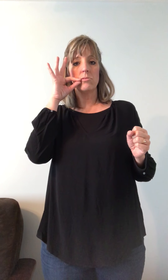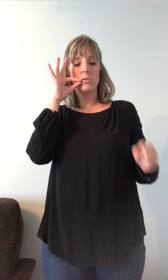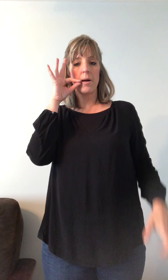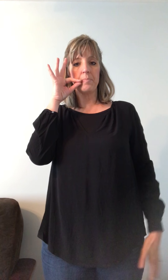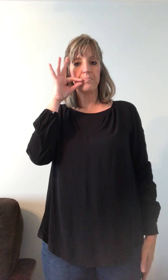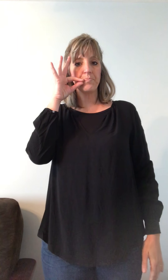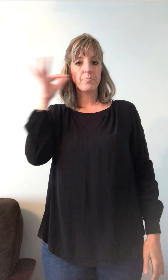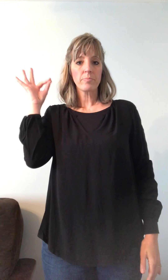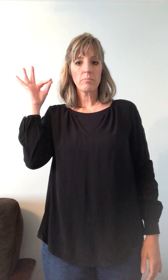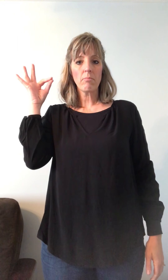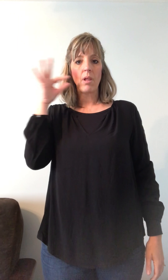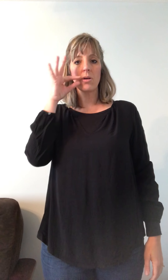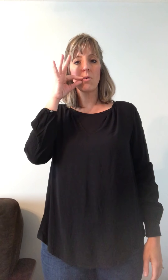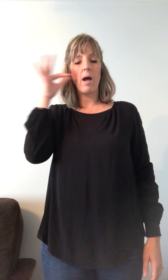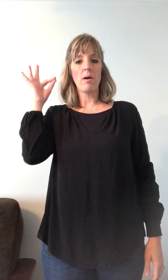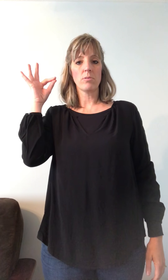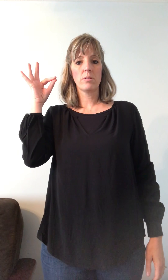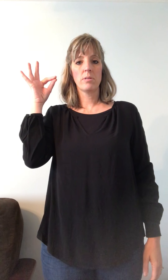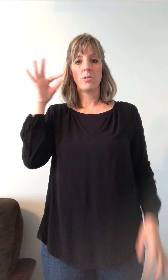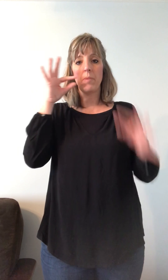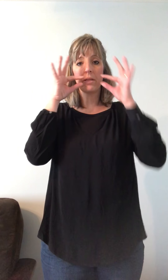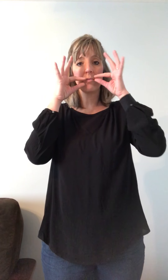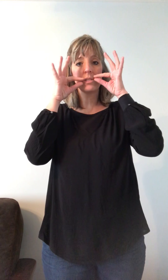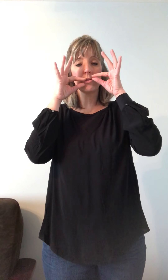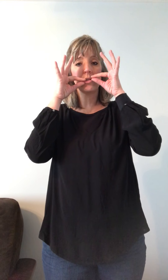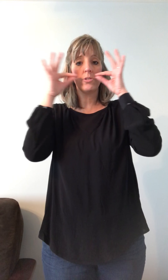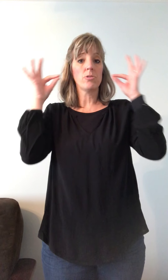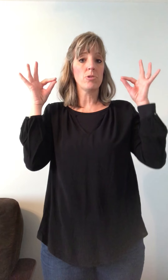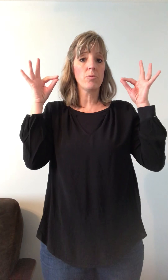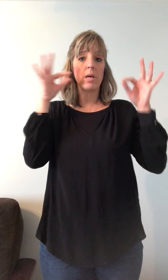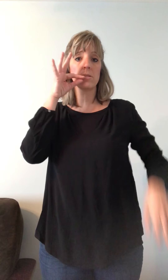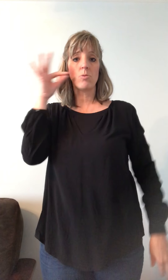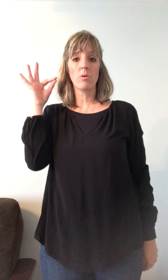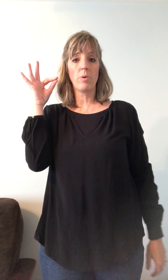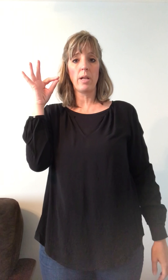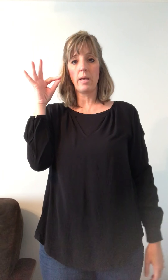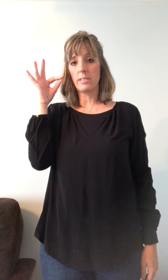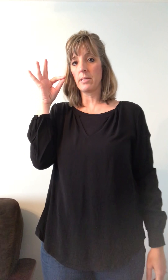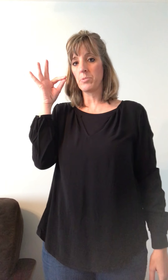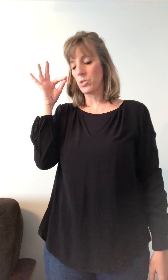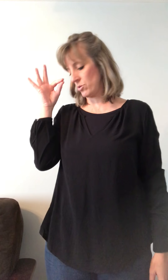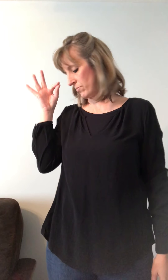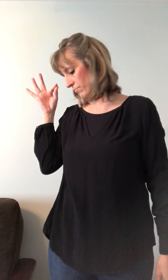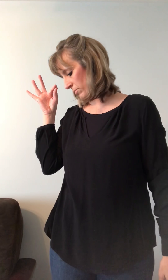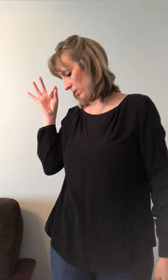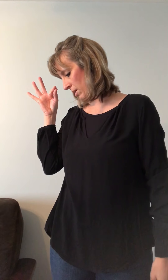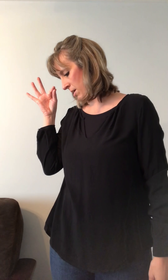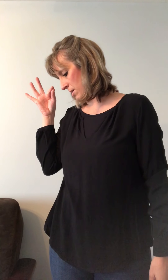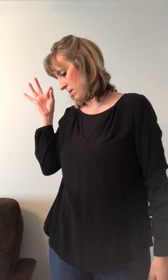you go out. You make the whiskers. You can do two hands or one hand. It's up to you. Okay?